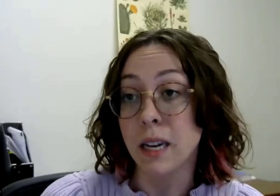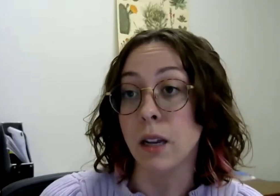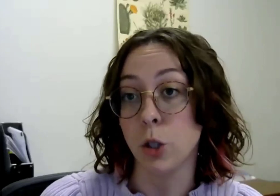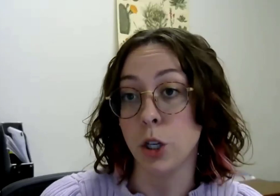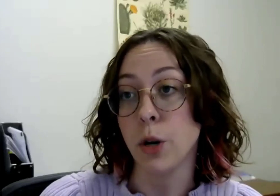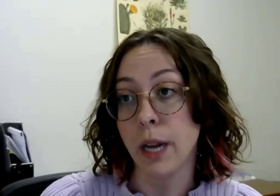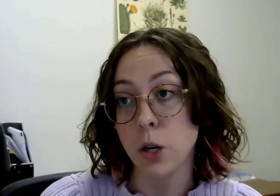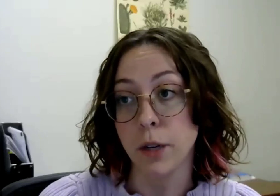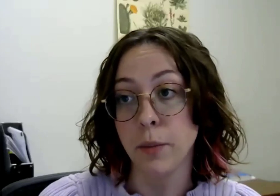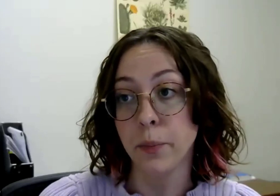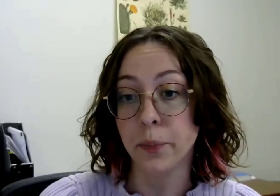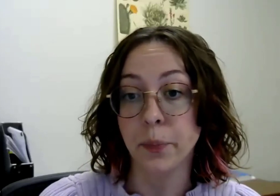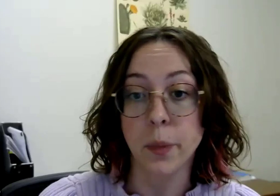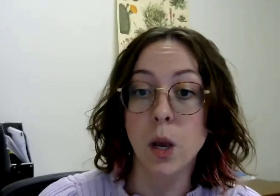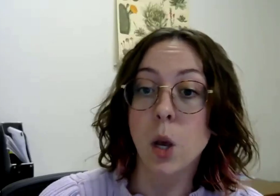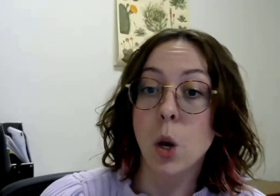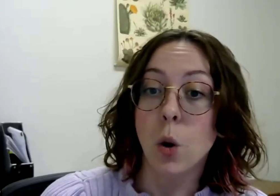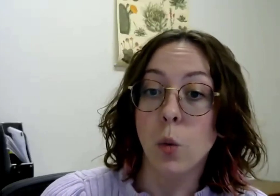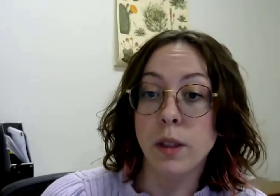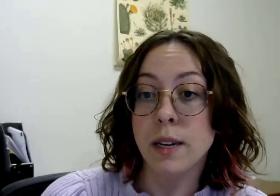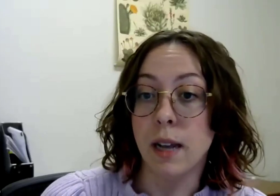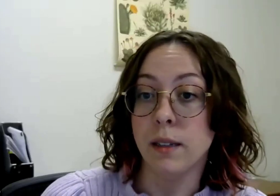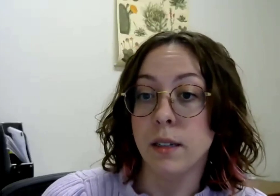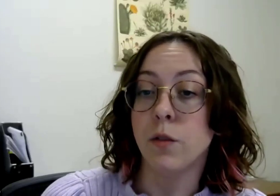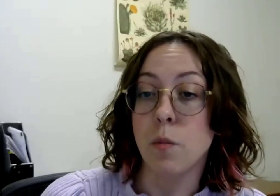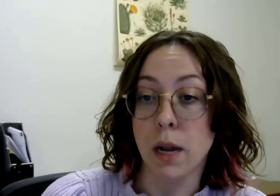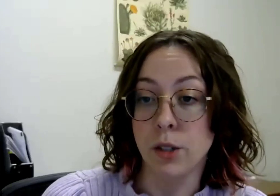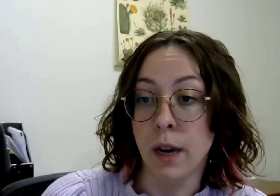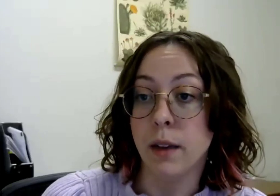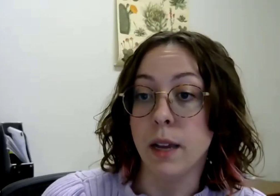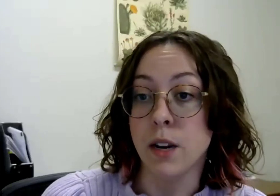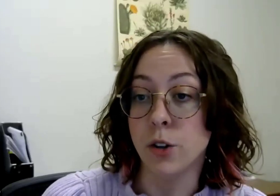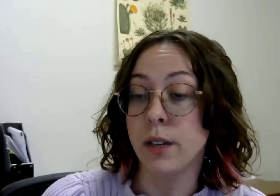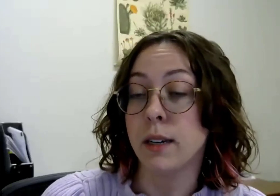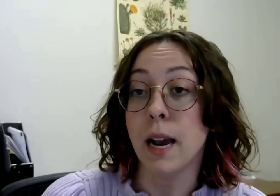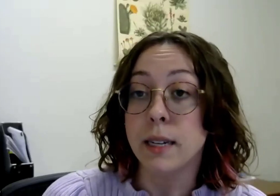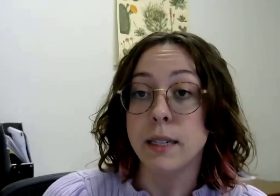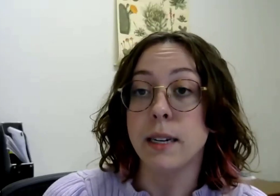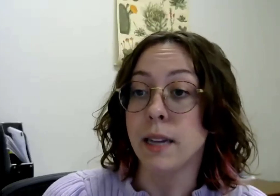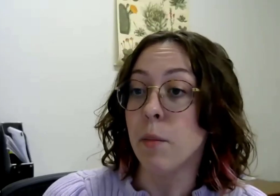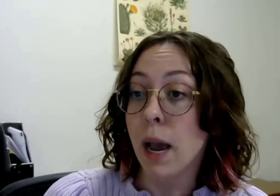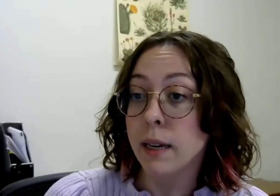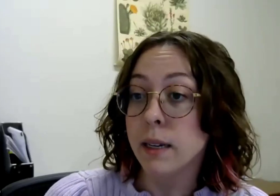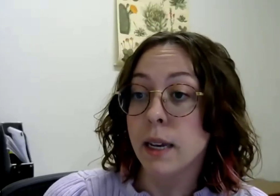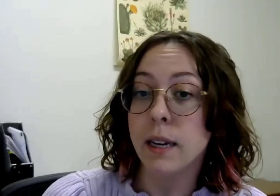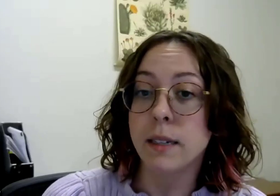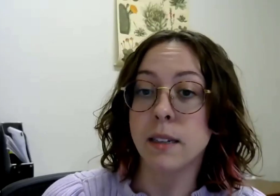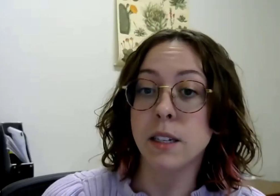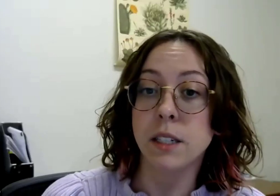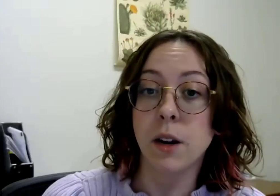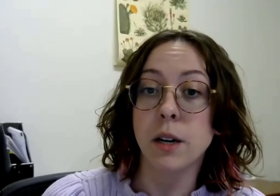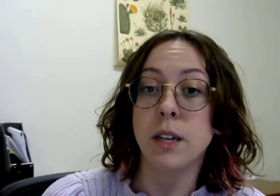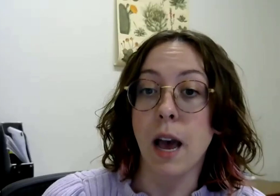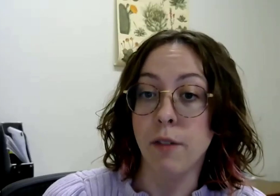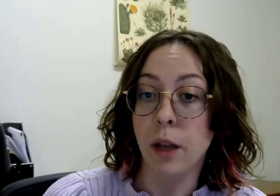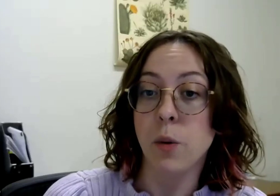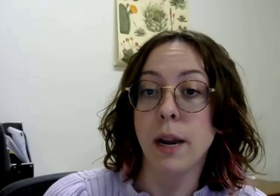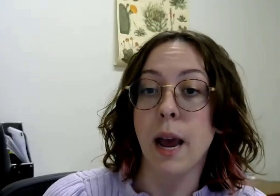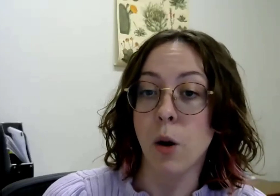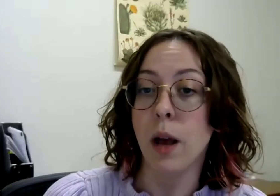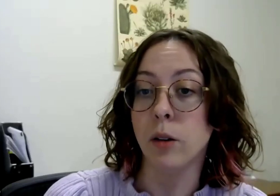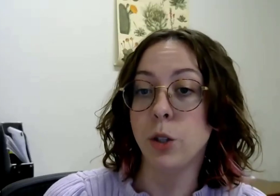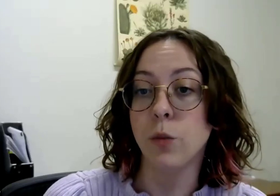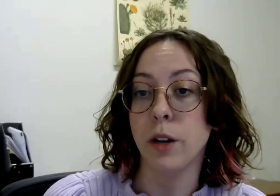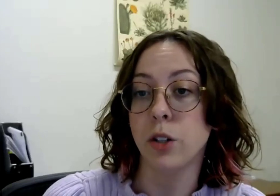capabilities in English communication. With the analysis from Matsuda and intersecting identities in mind, it is necessary to